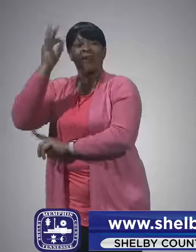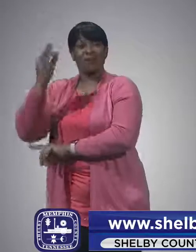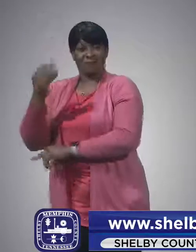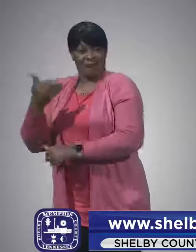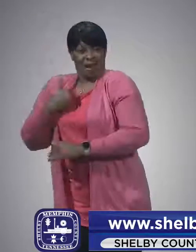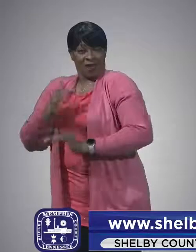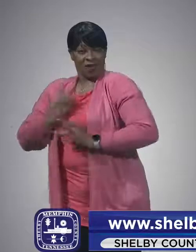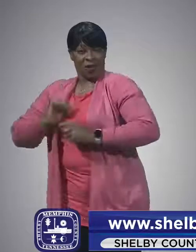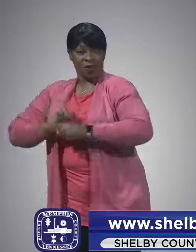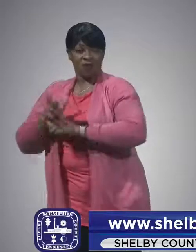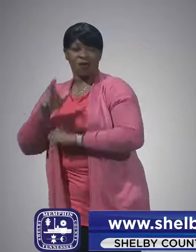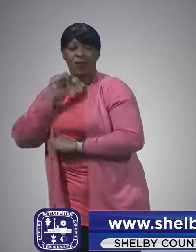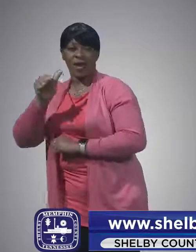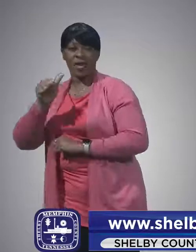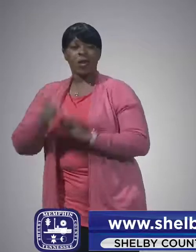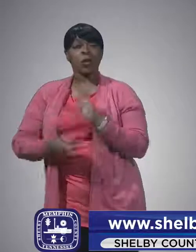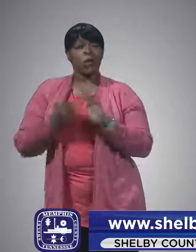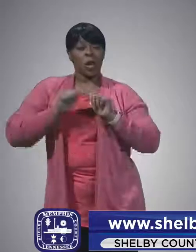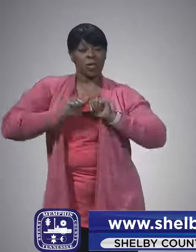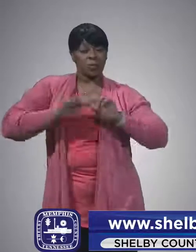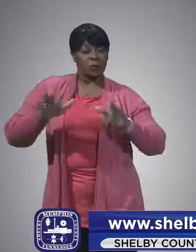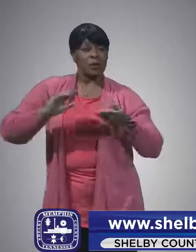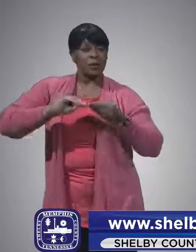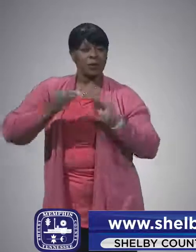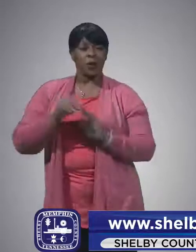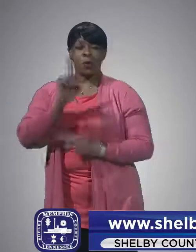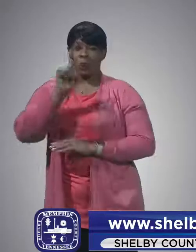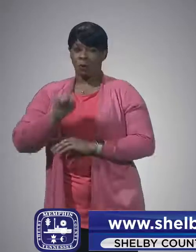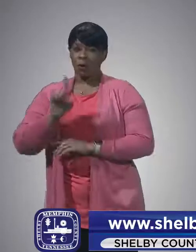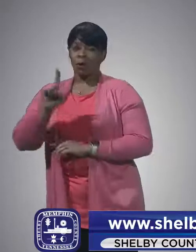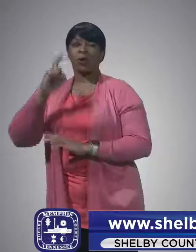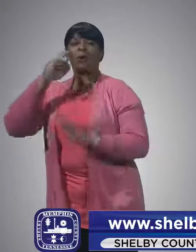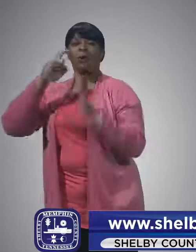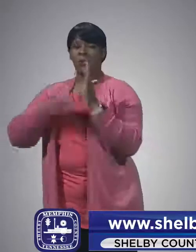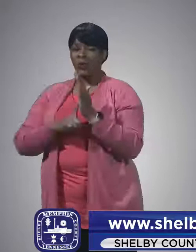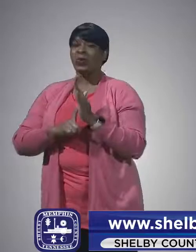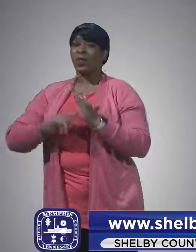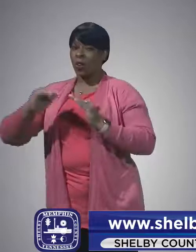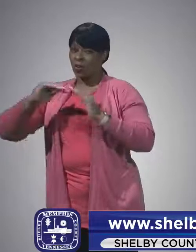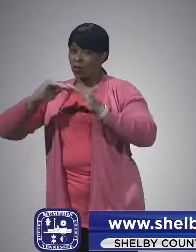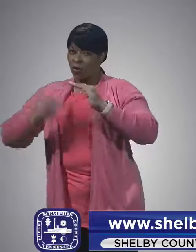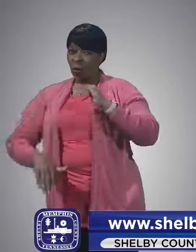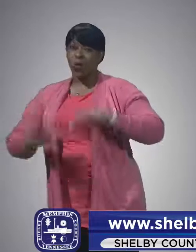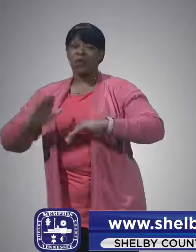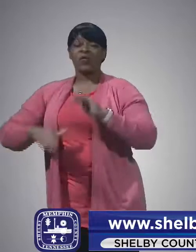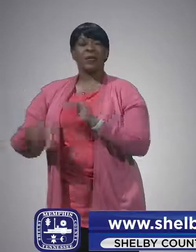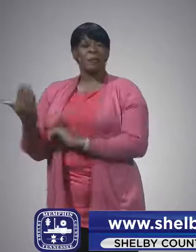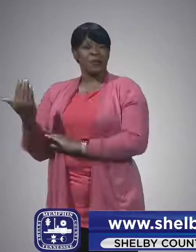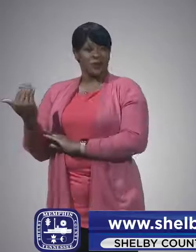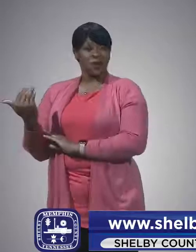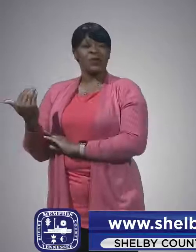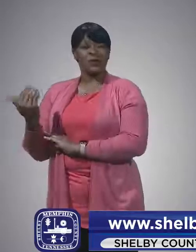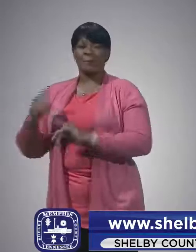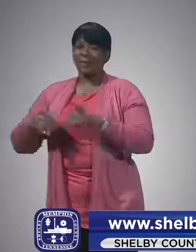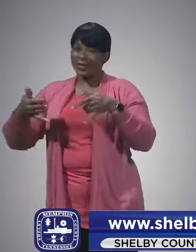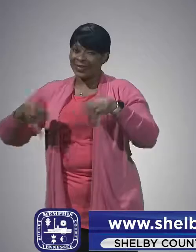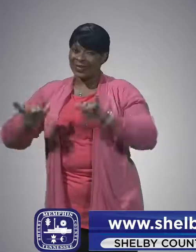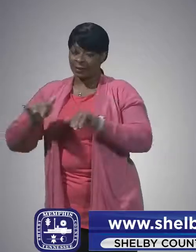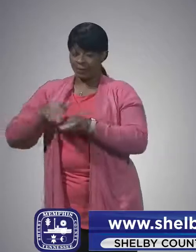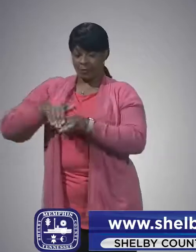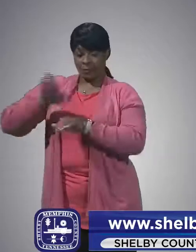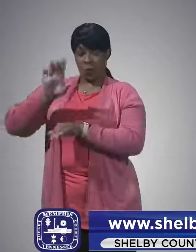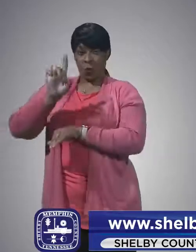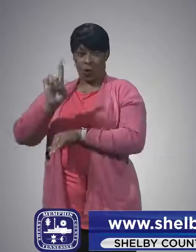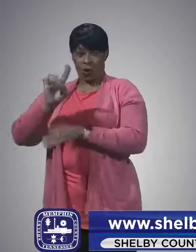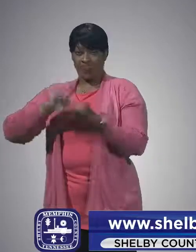The effective reproduction number is now 1.1. You'll note that that's a bit lower than it has been, but it is still above